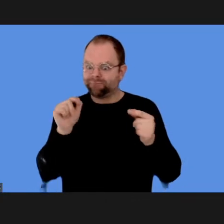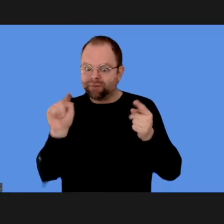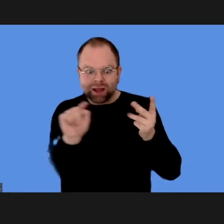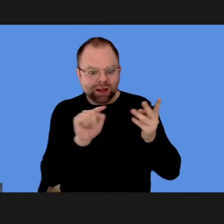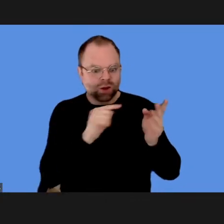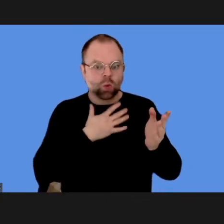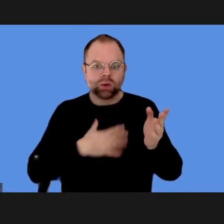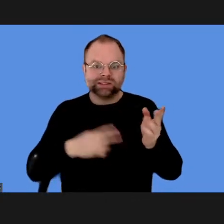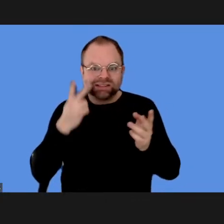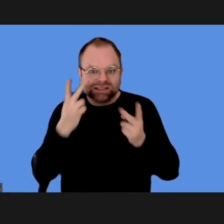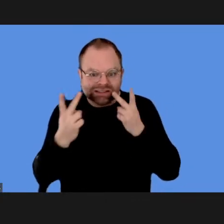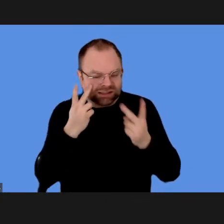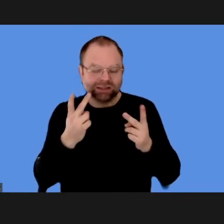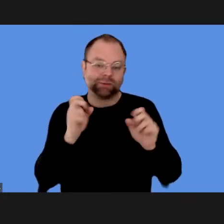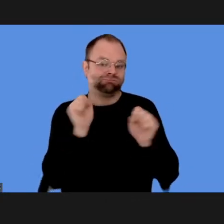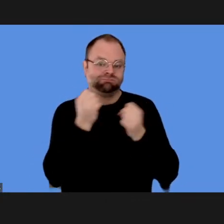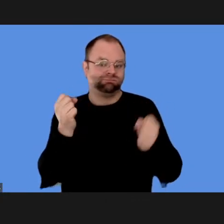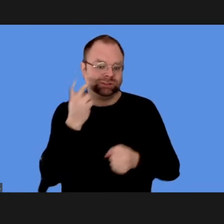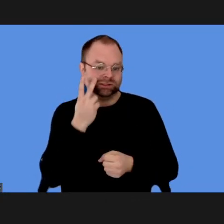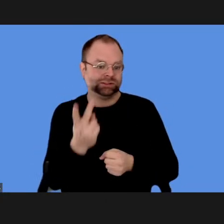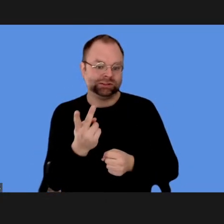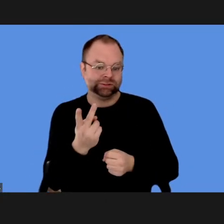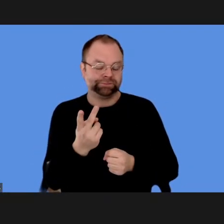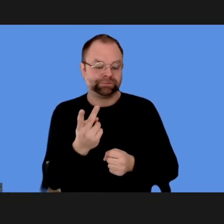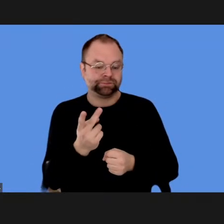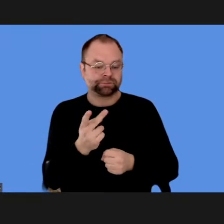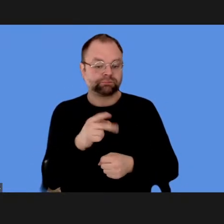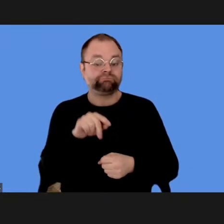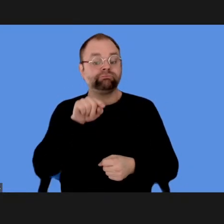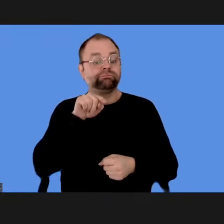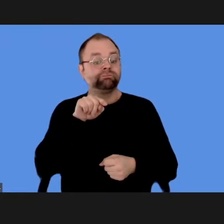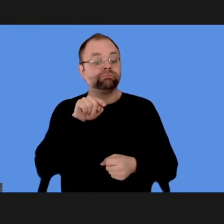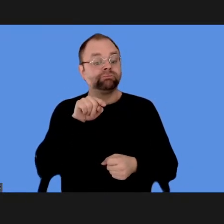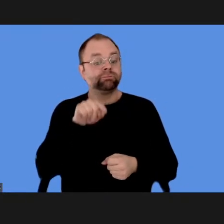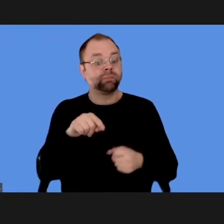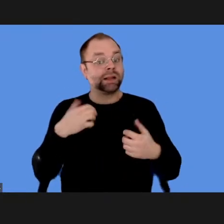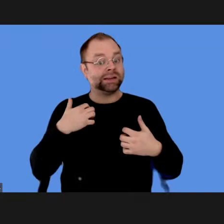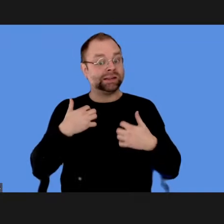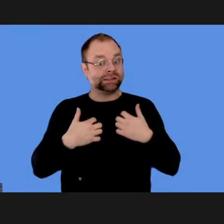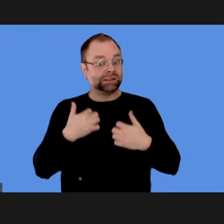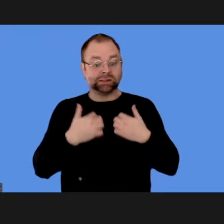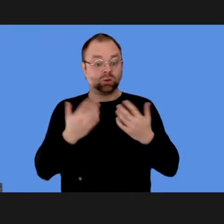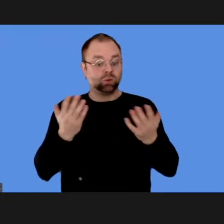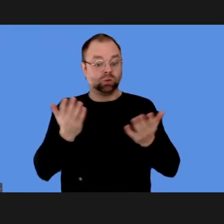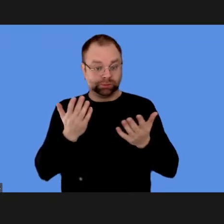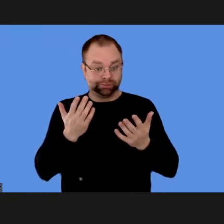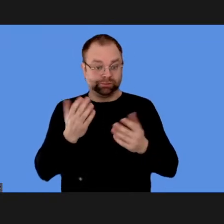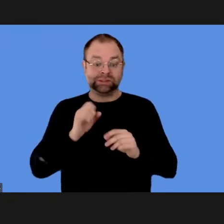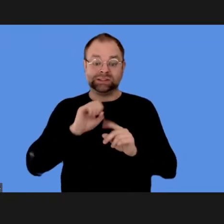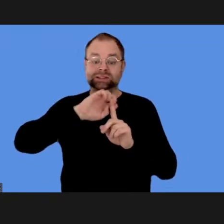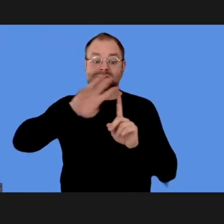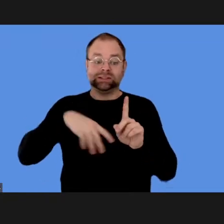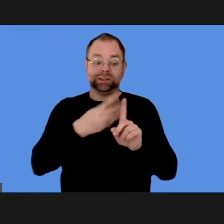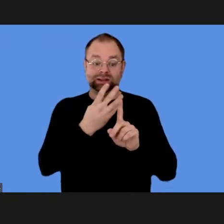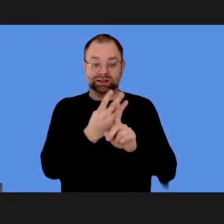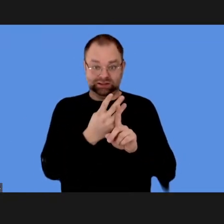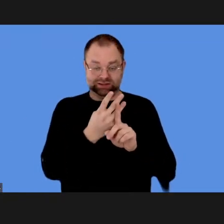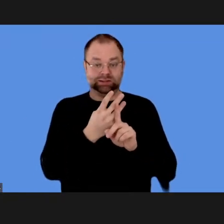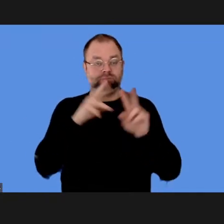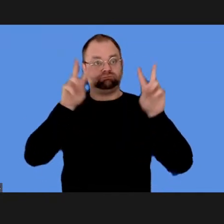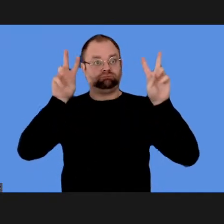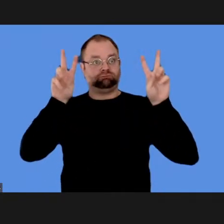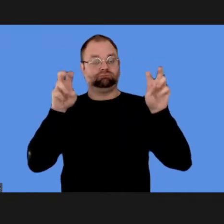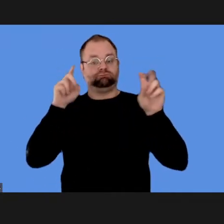Leaving no one behind as a motto, trying to measure, how much we really achieved along those goals